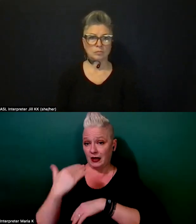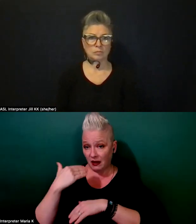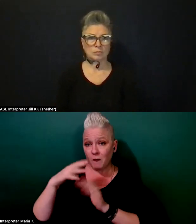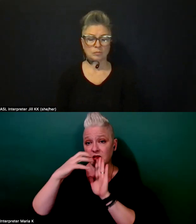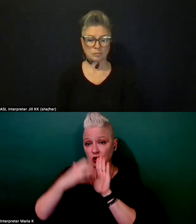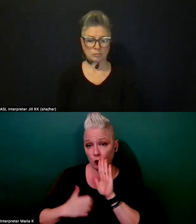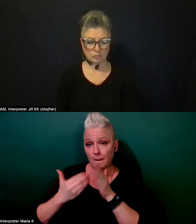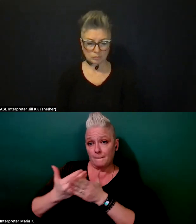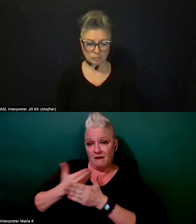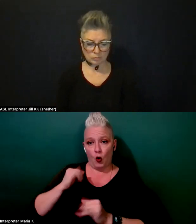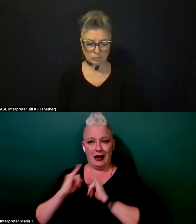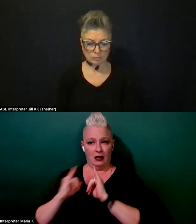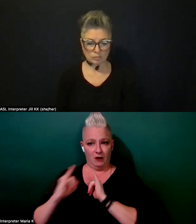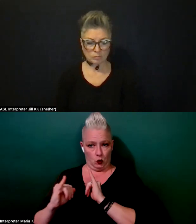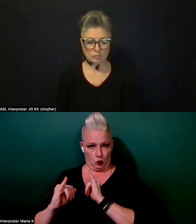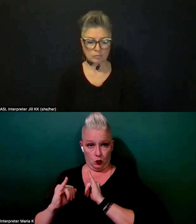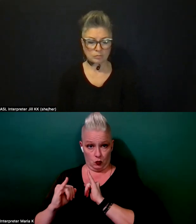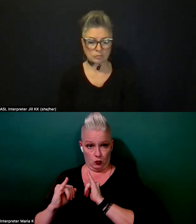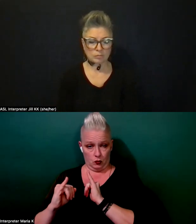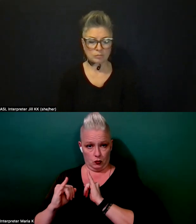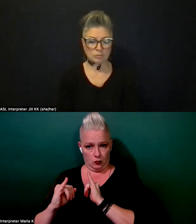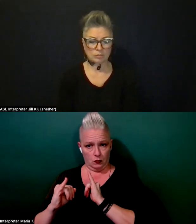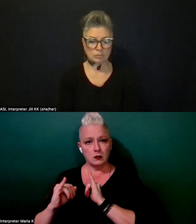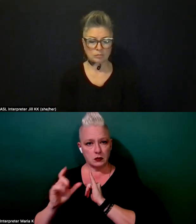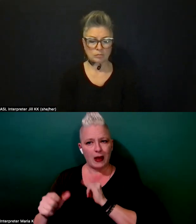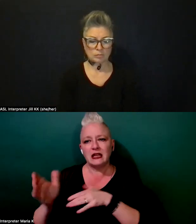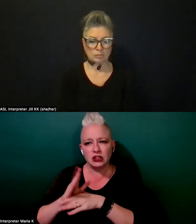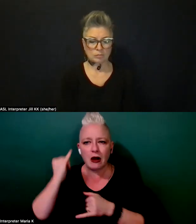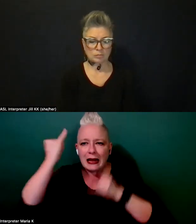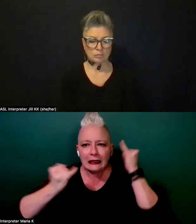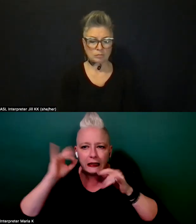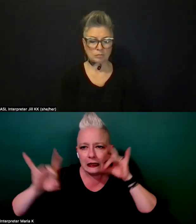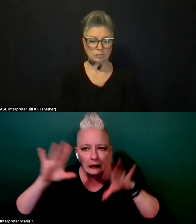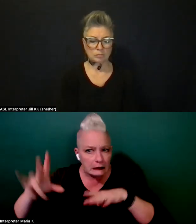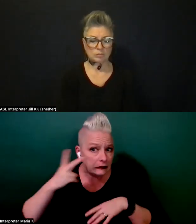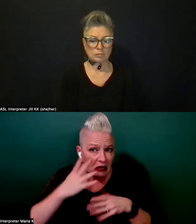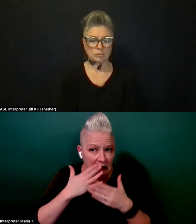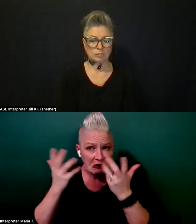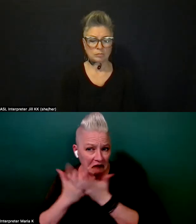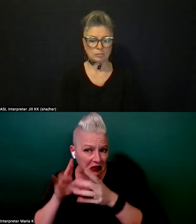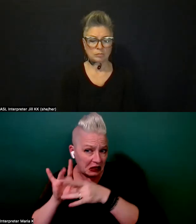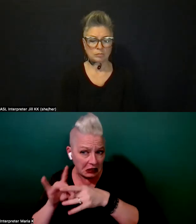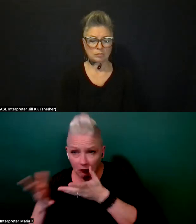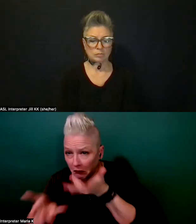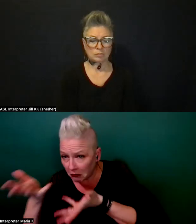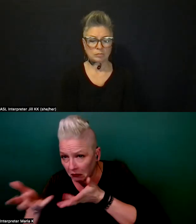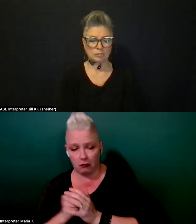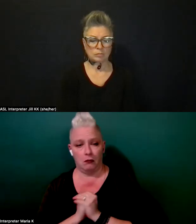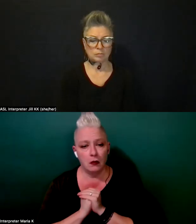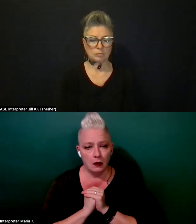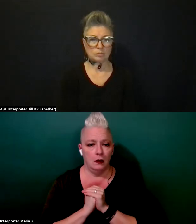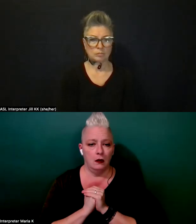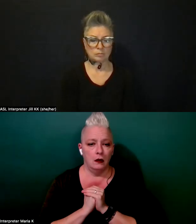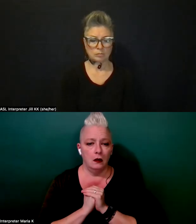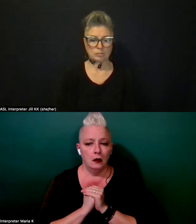interview, and then that way I can share, my ideas, and we see if it's like a good working relationship. Um,